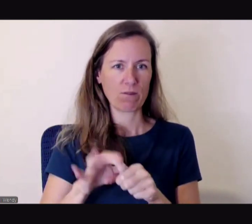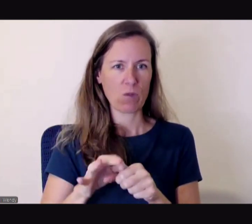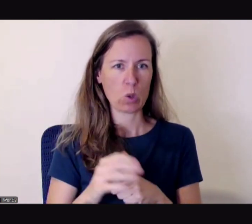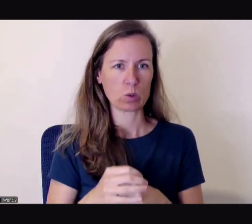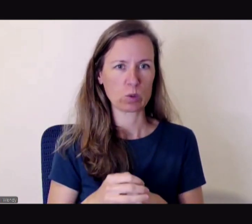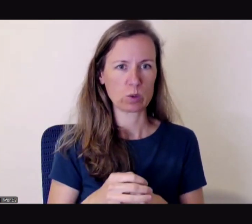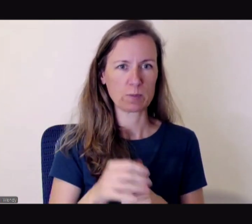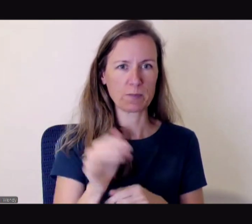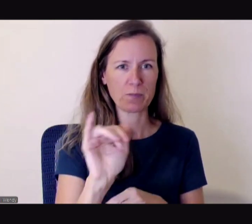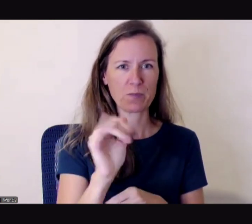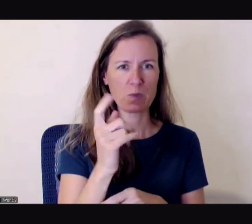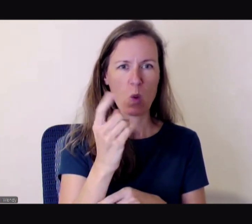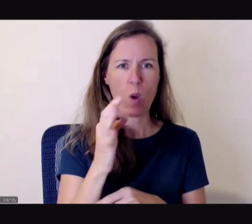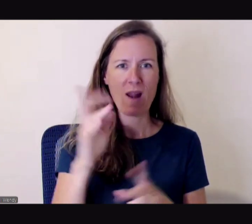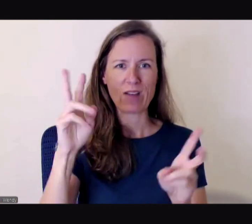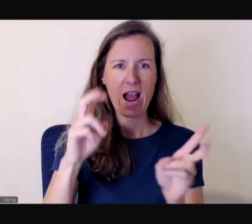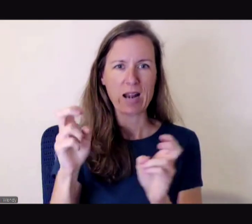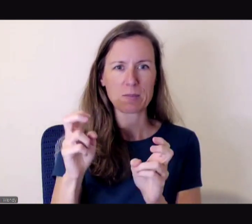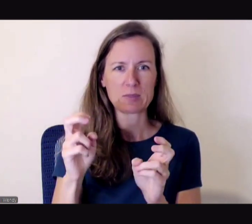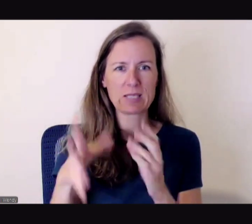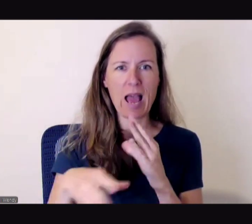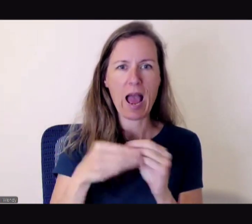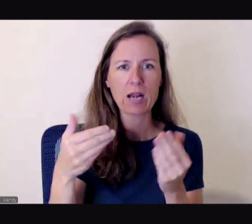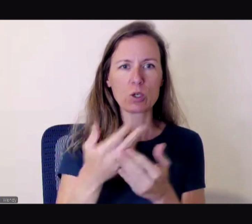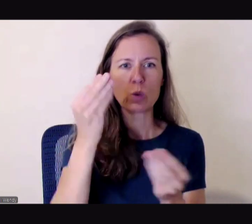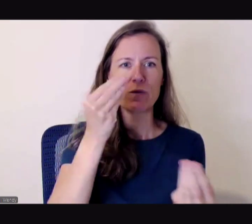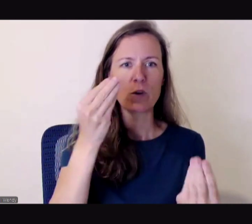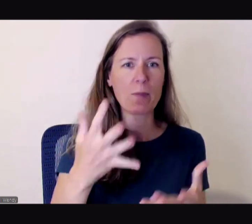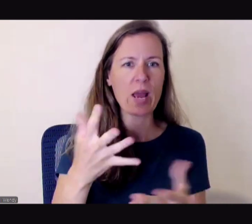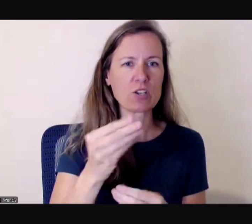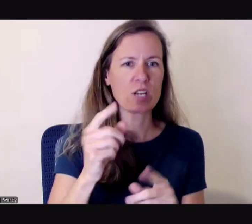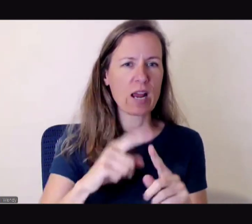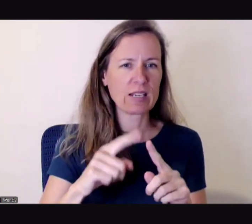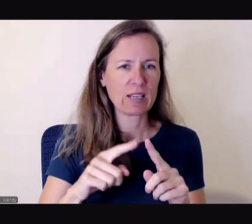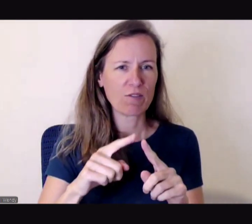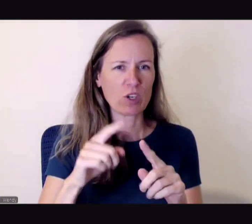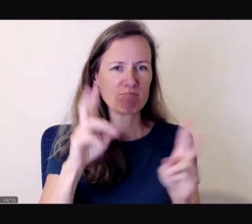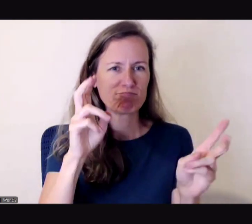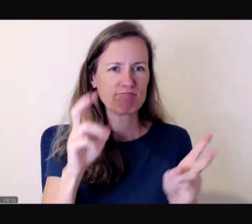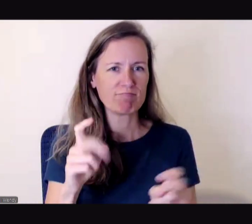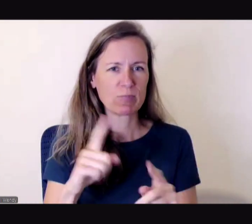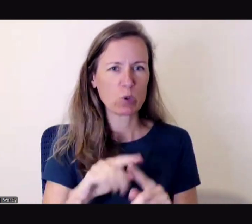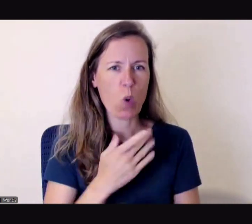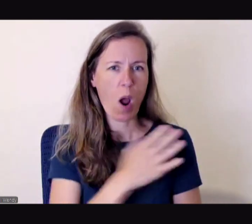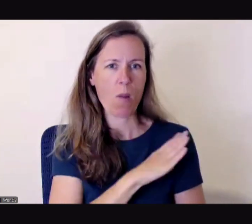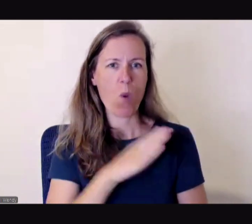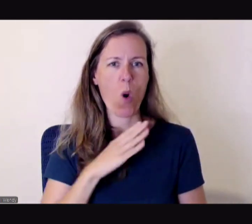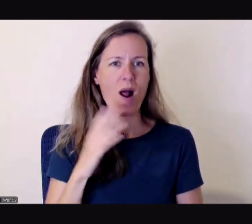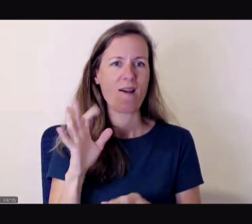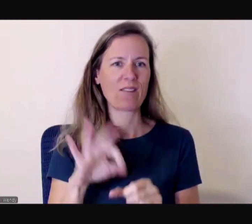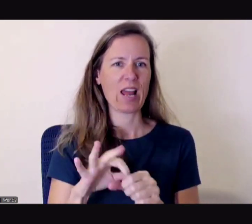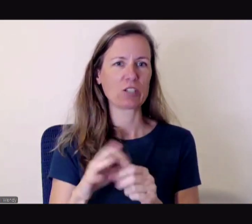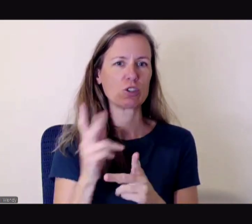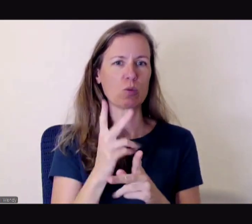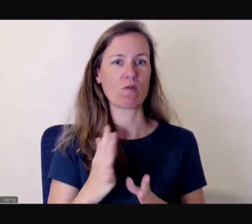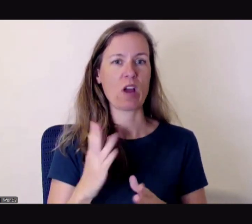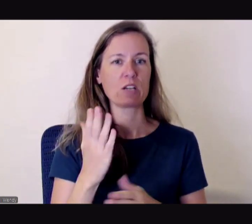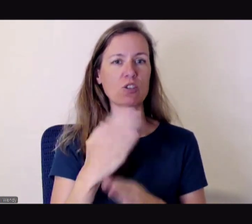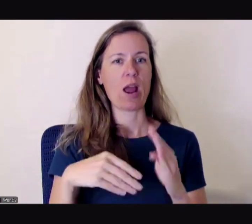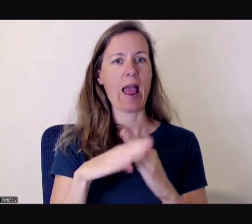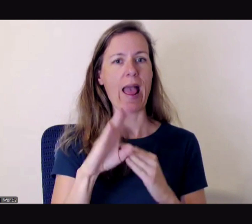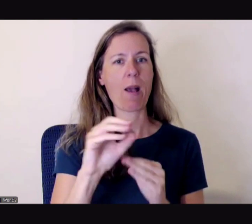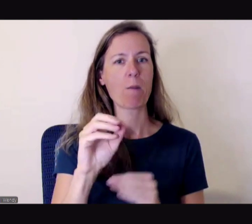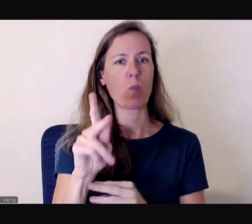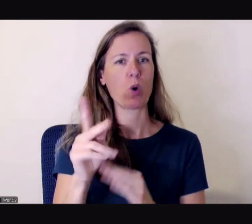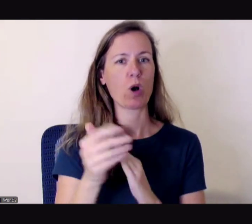to better our processes. There are many, many, many other topics we'll be discussing in addition to those, far too many to list. And once